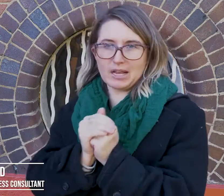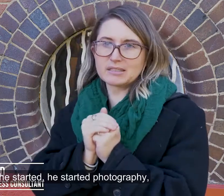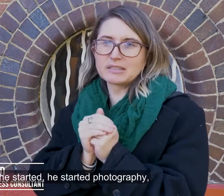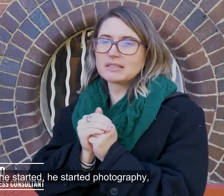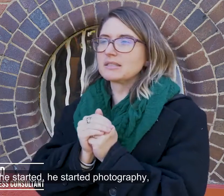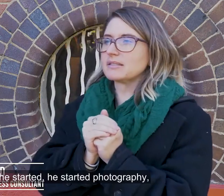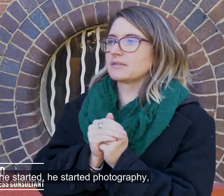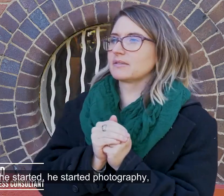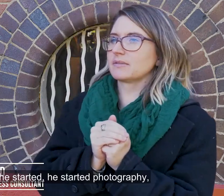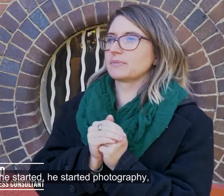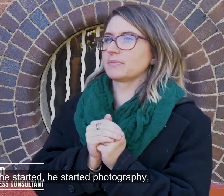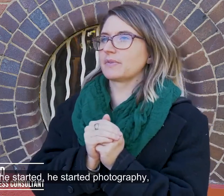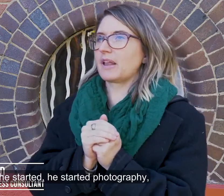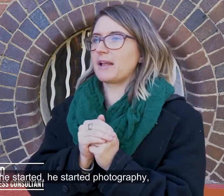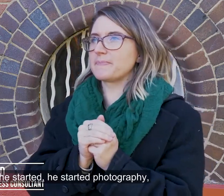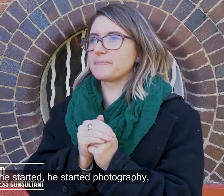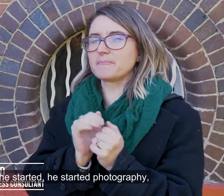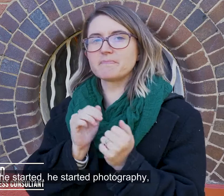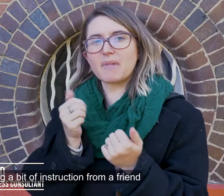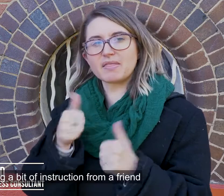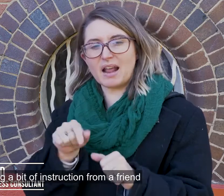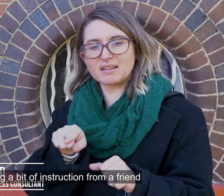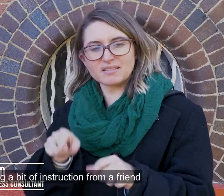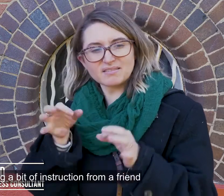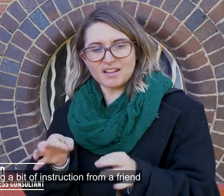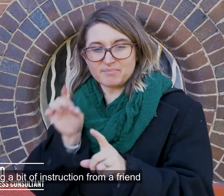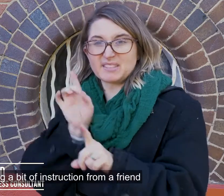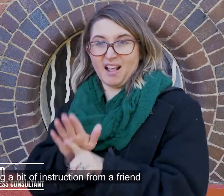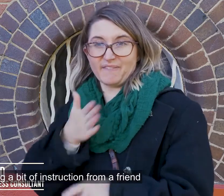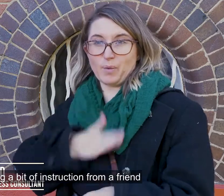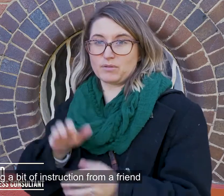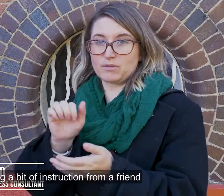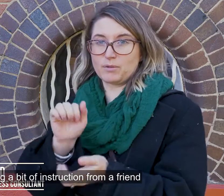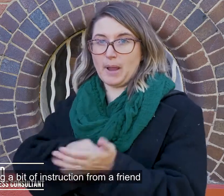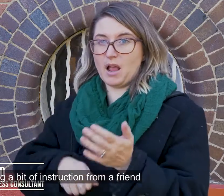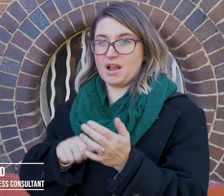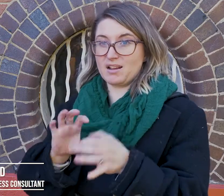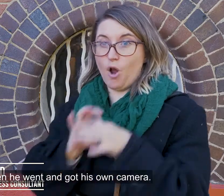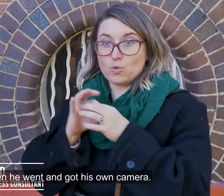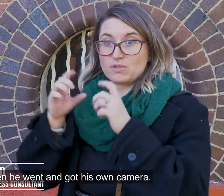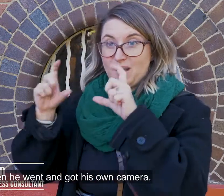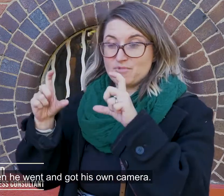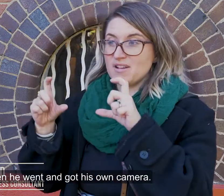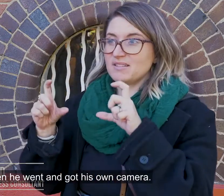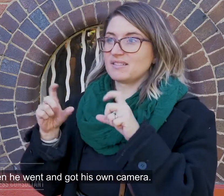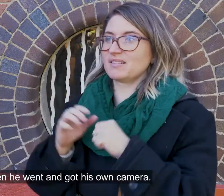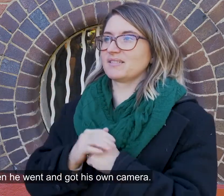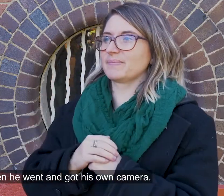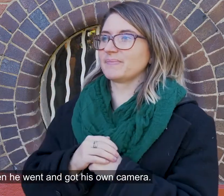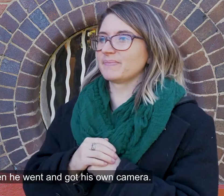When he started photography taking a bit of instruction from a friend, and then he went and got his own